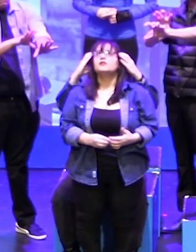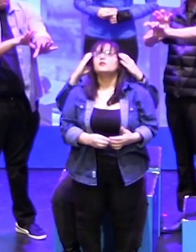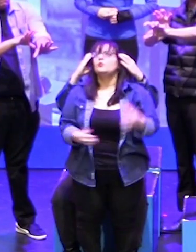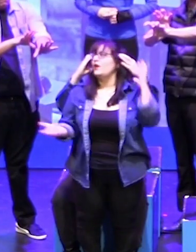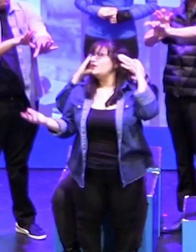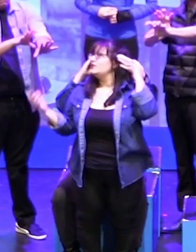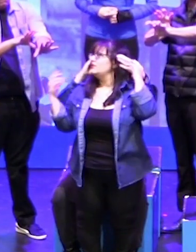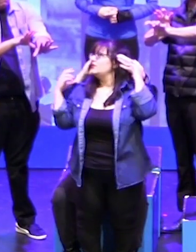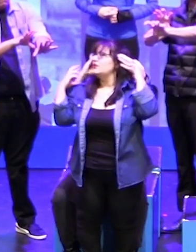What?